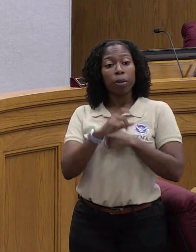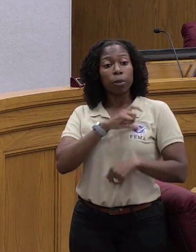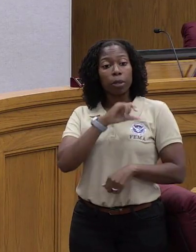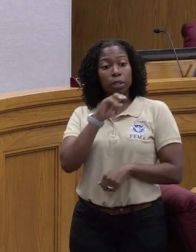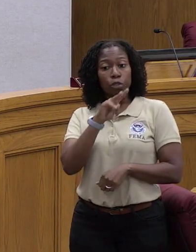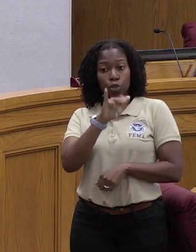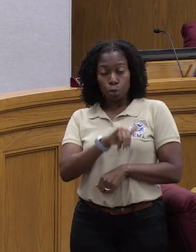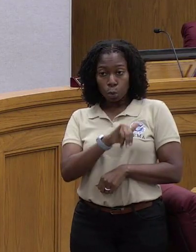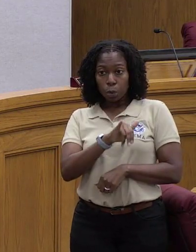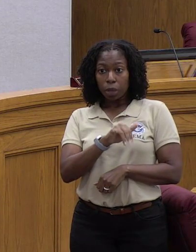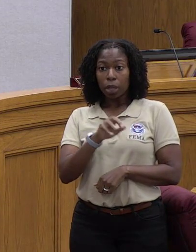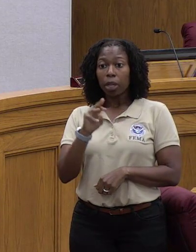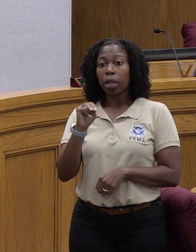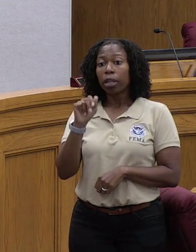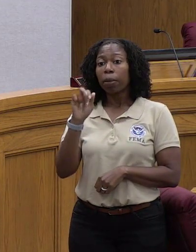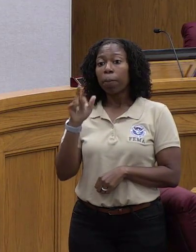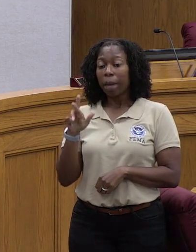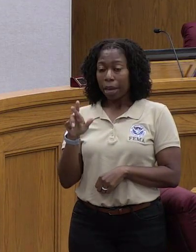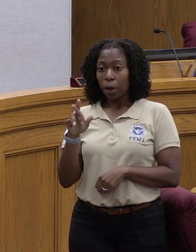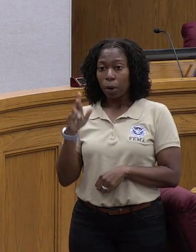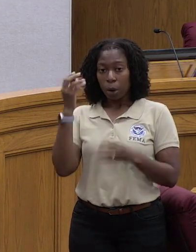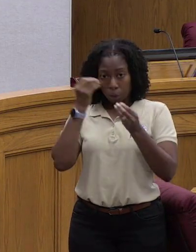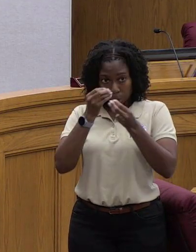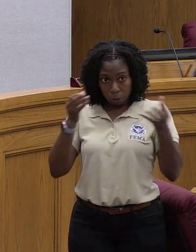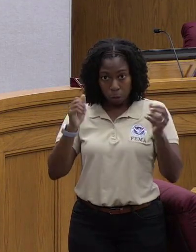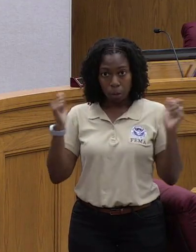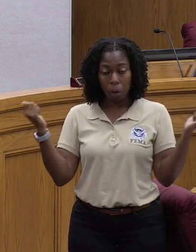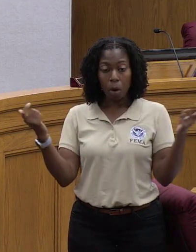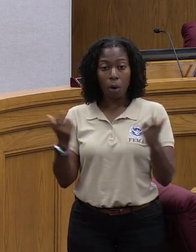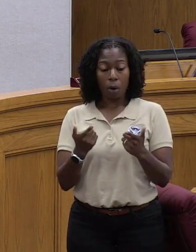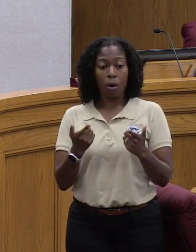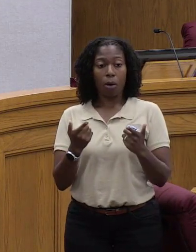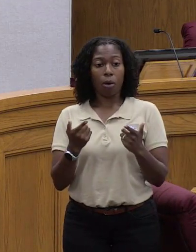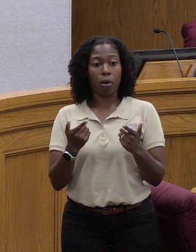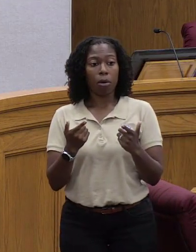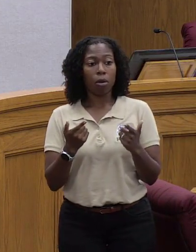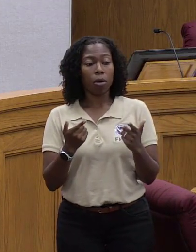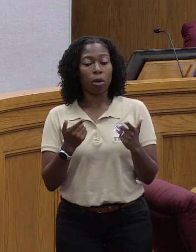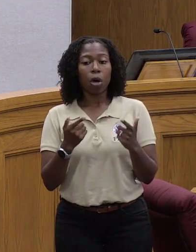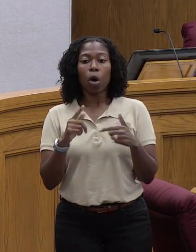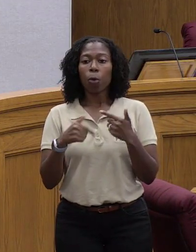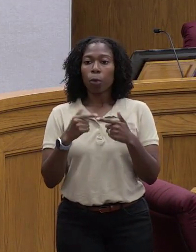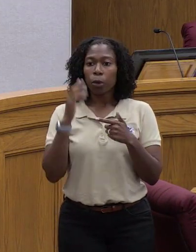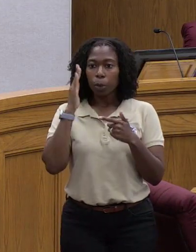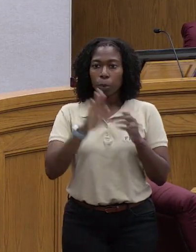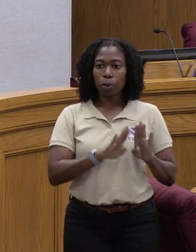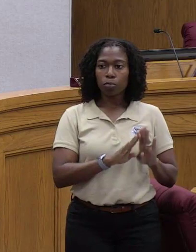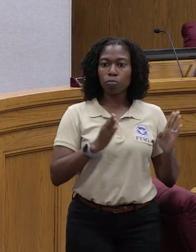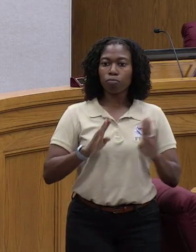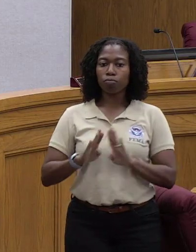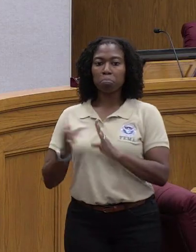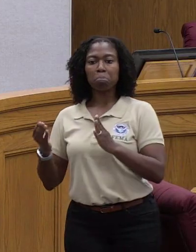mayors here in Calcasieu Parish apprised as to when we'll be able to safely